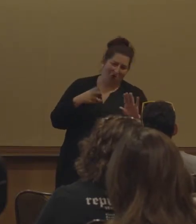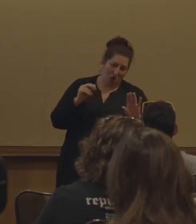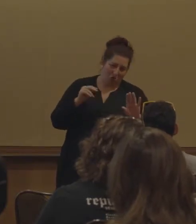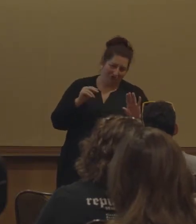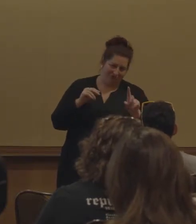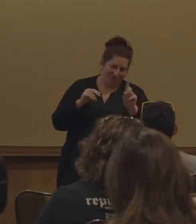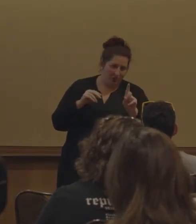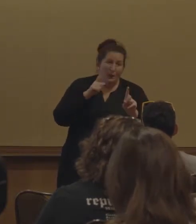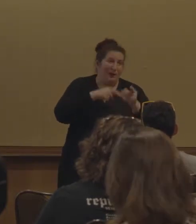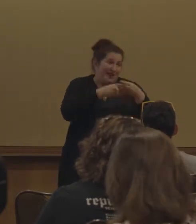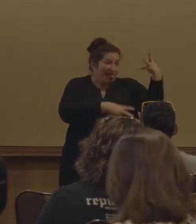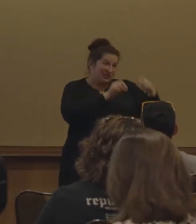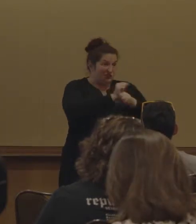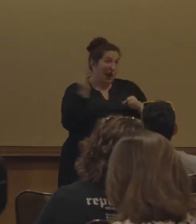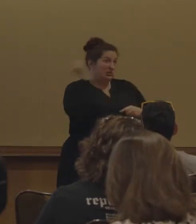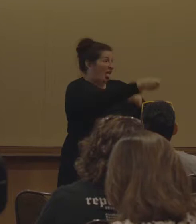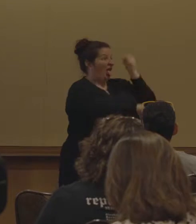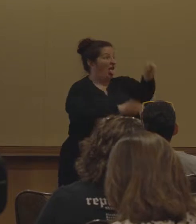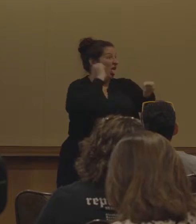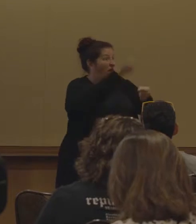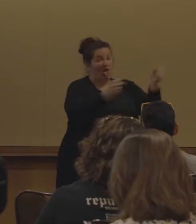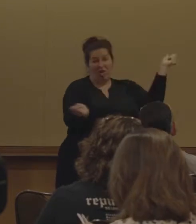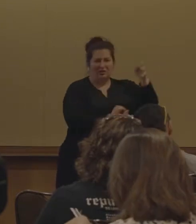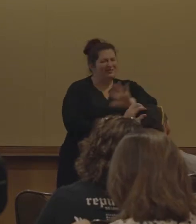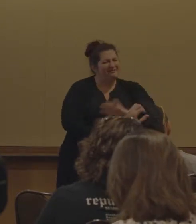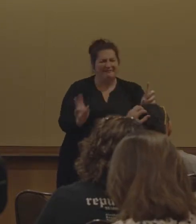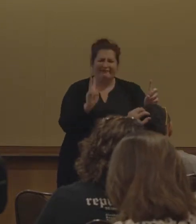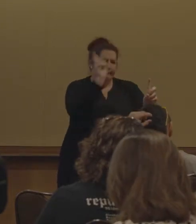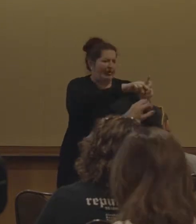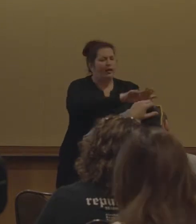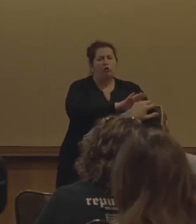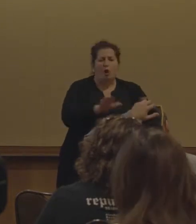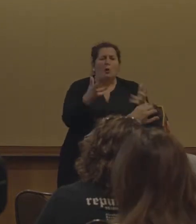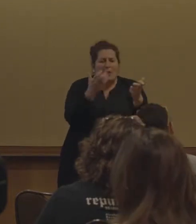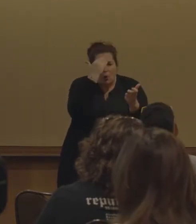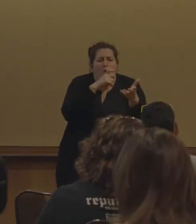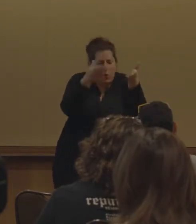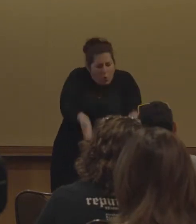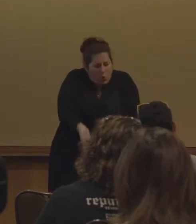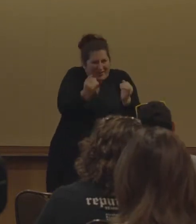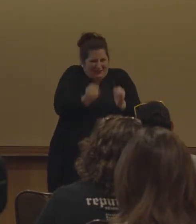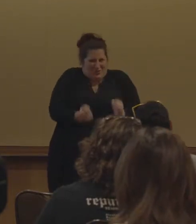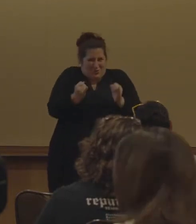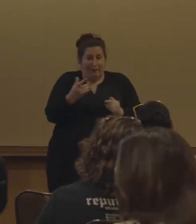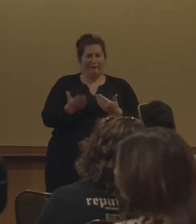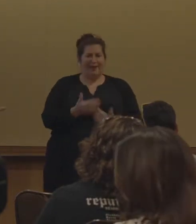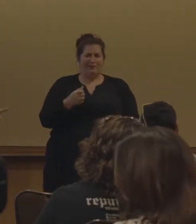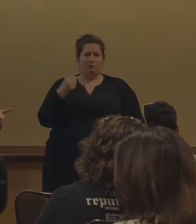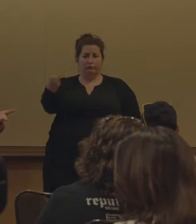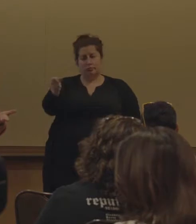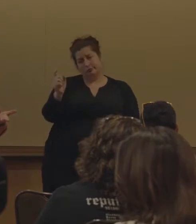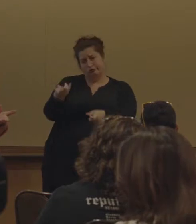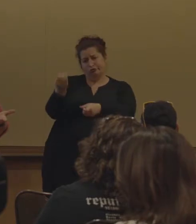We don't have this list of jobs that we just give everybody that walks in. We really wanna get to know the individual. We could easily put you in a